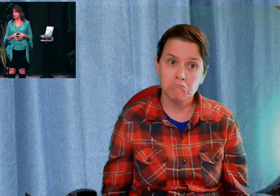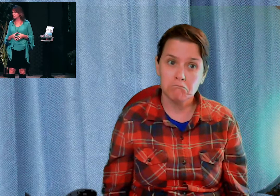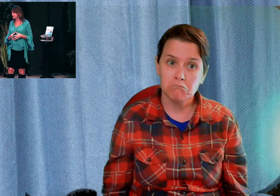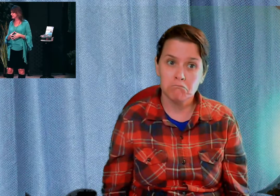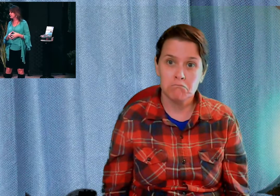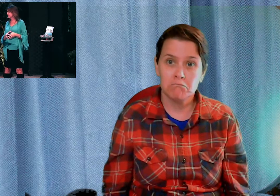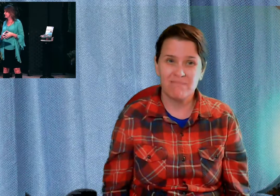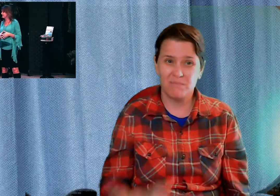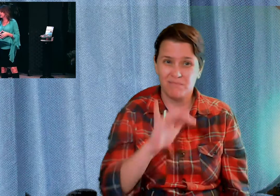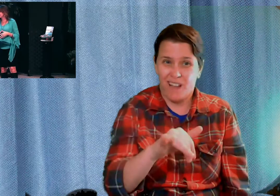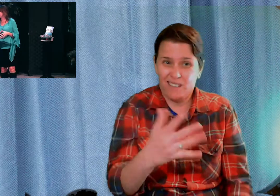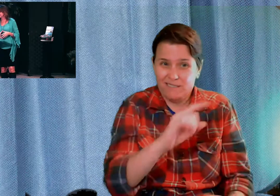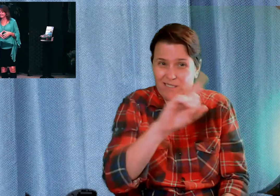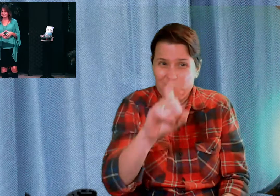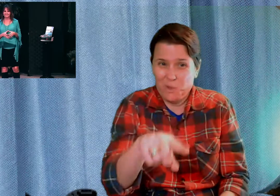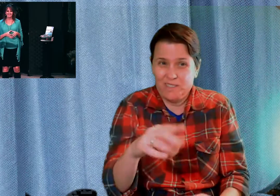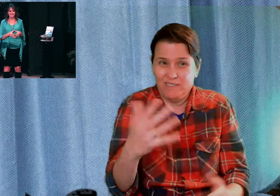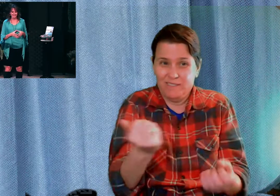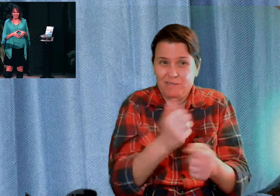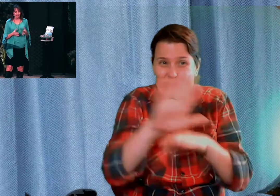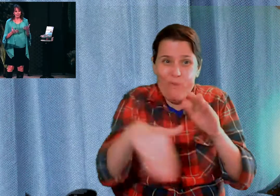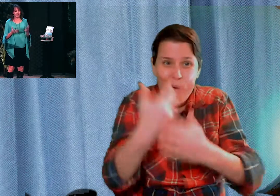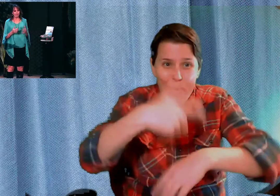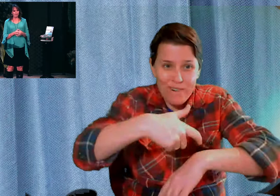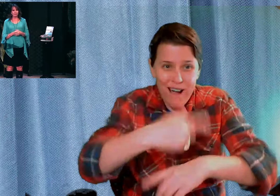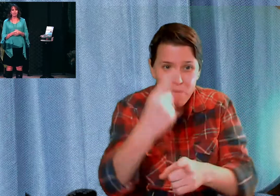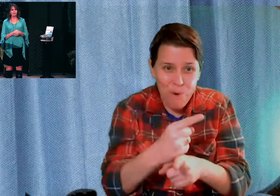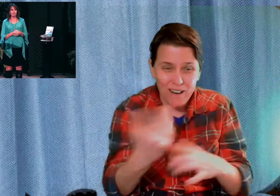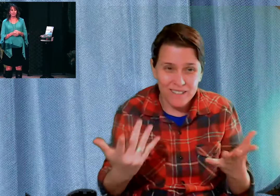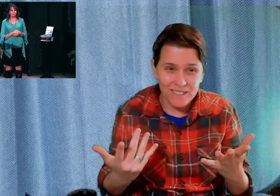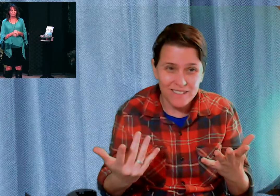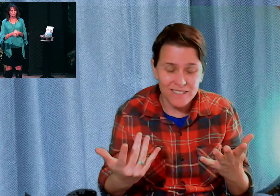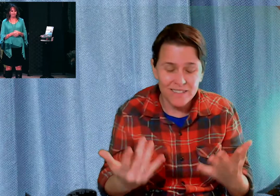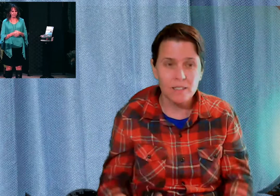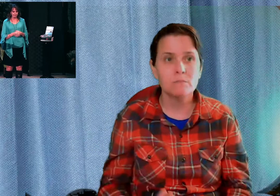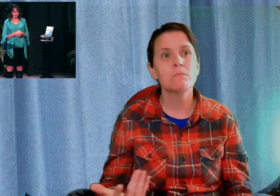Sort of the question of the century, isn't it? But I have another question for you.